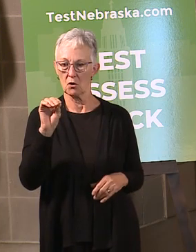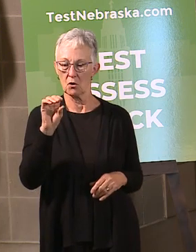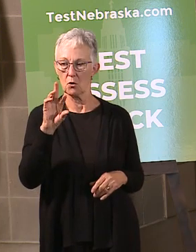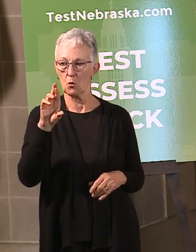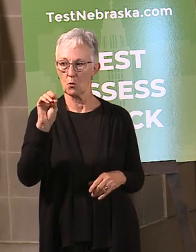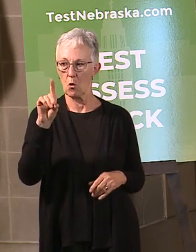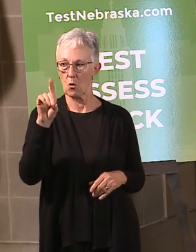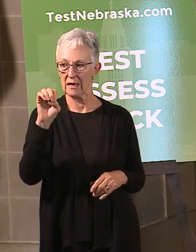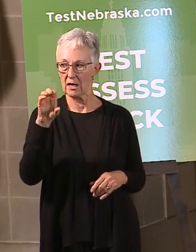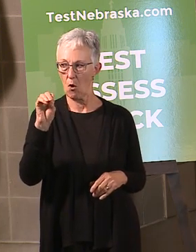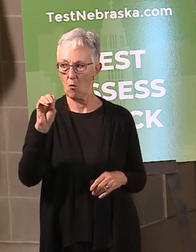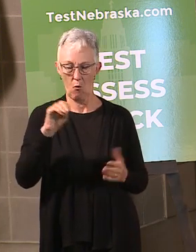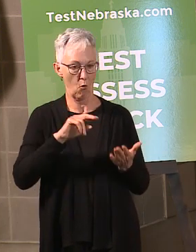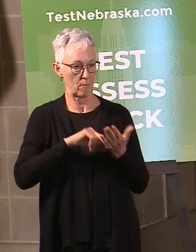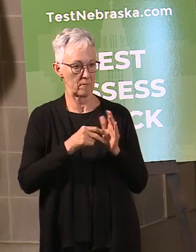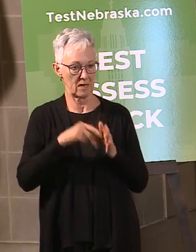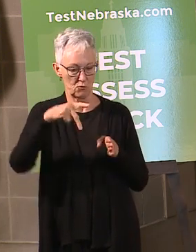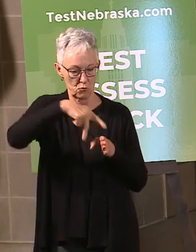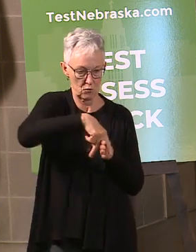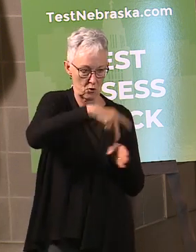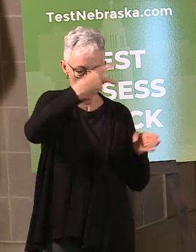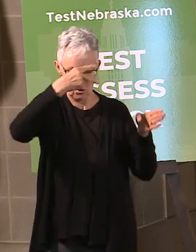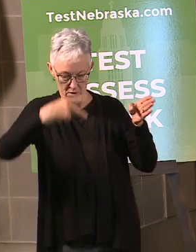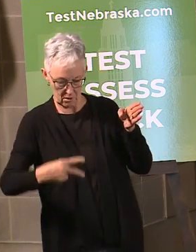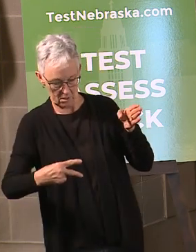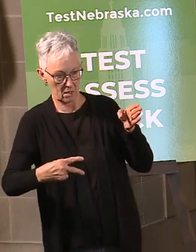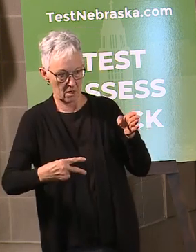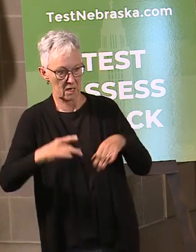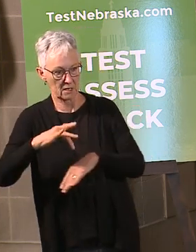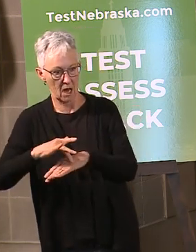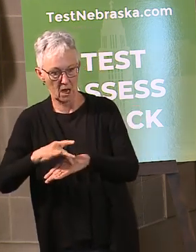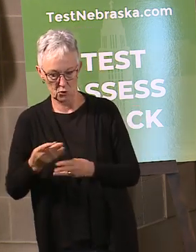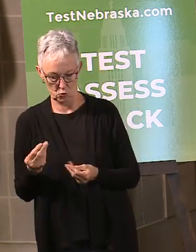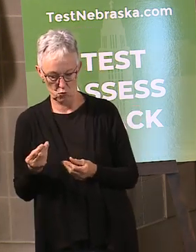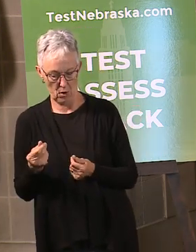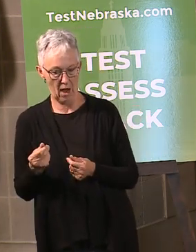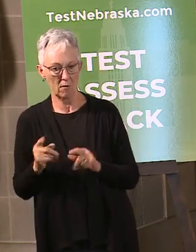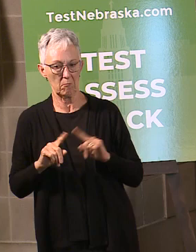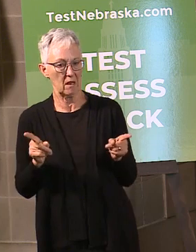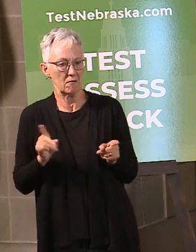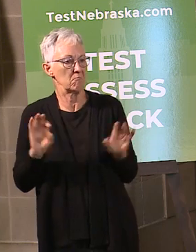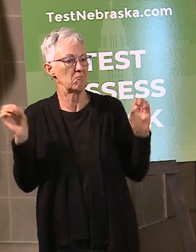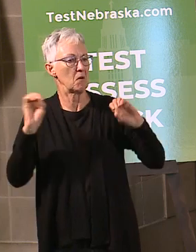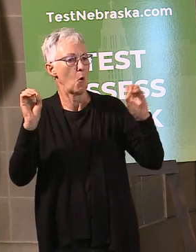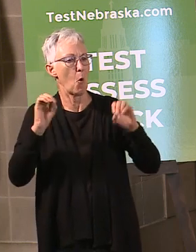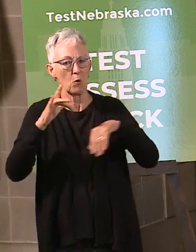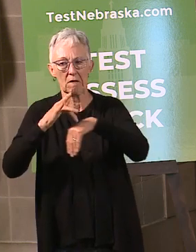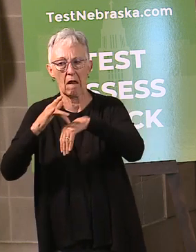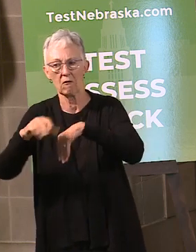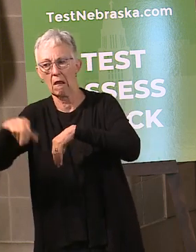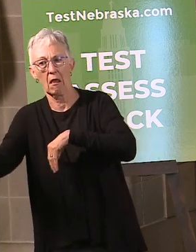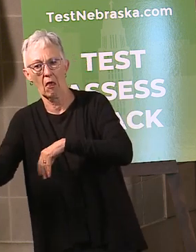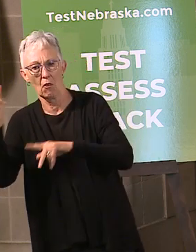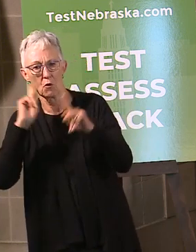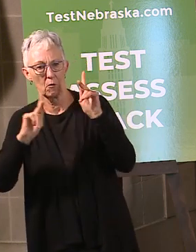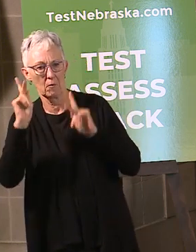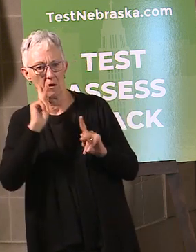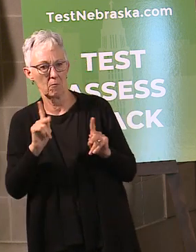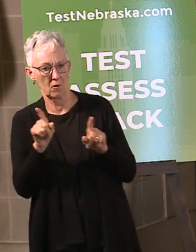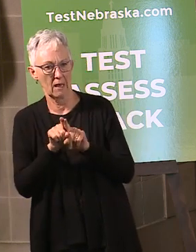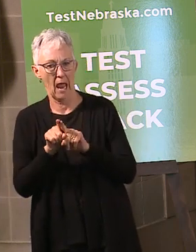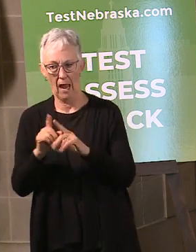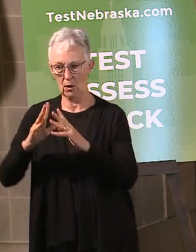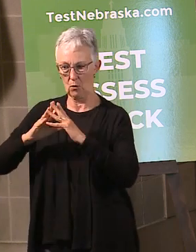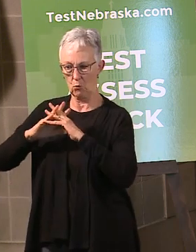the ground, so we're not worried about contact with the ground, it's really contact with other people. So that will be in that category of sports that will be allowed to do,